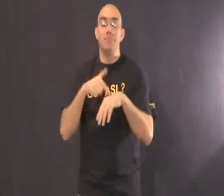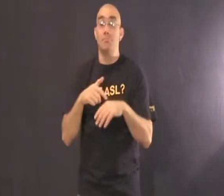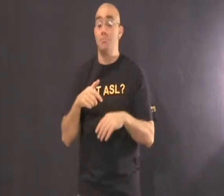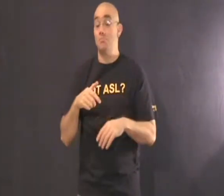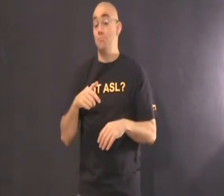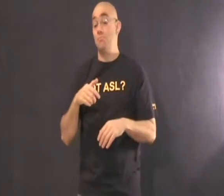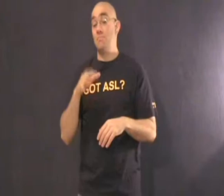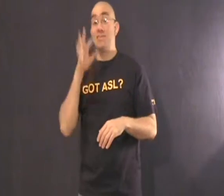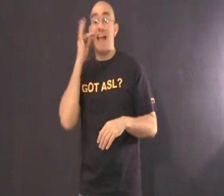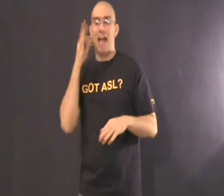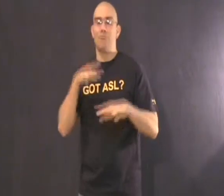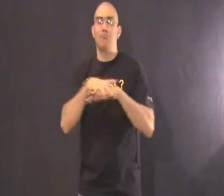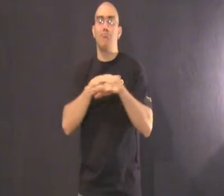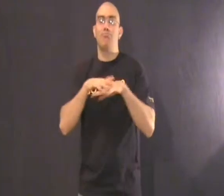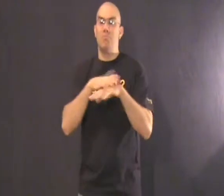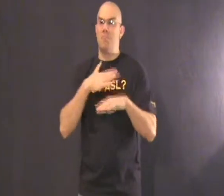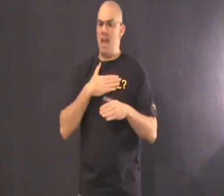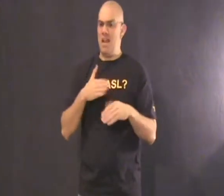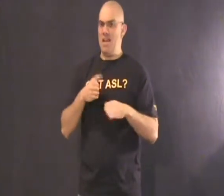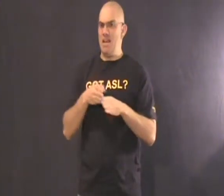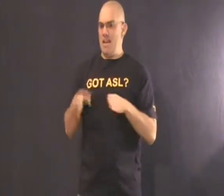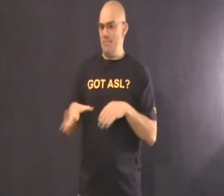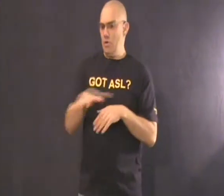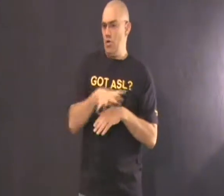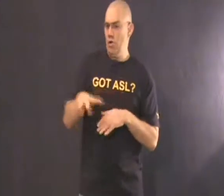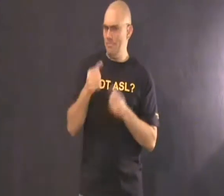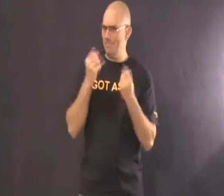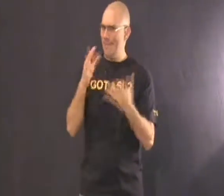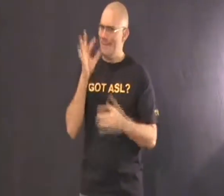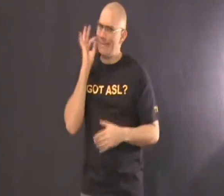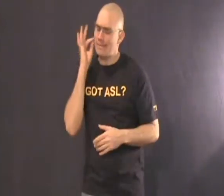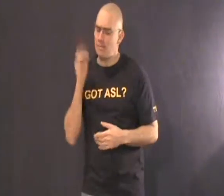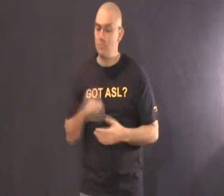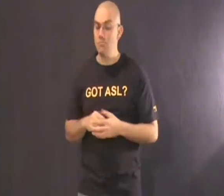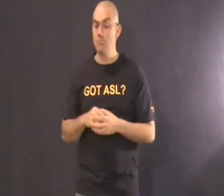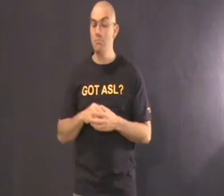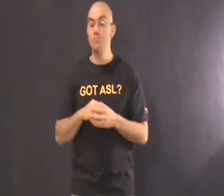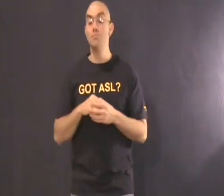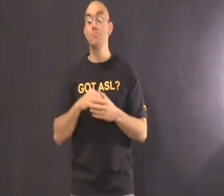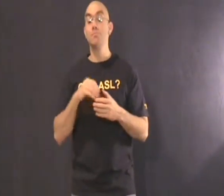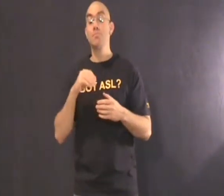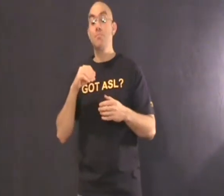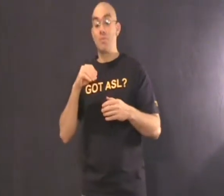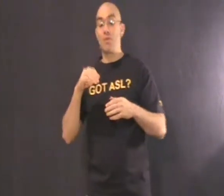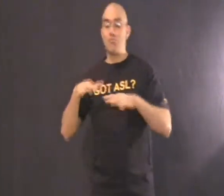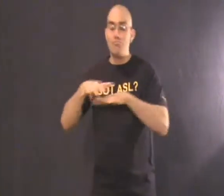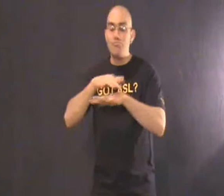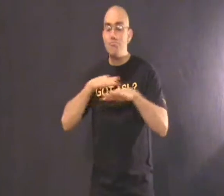and I'd see, like, all the cats in the neighborhood, because there were a lot in our